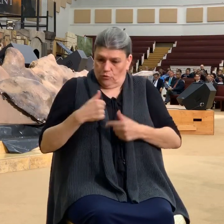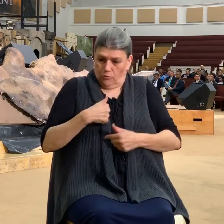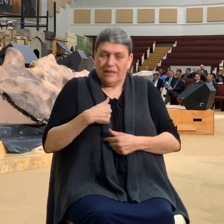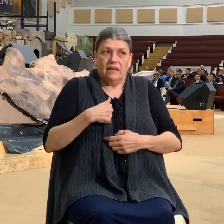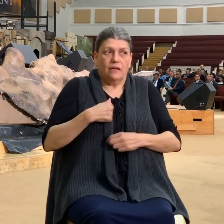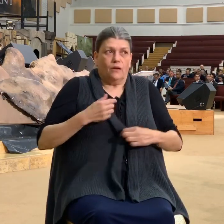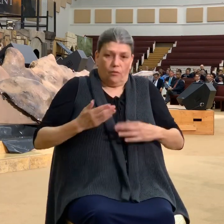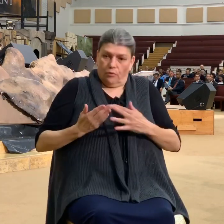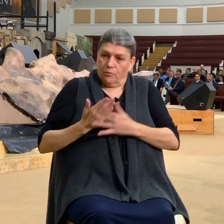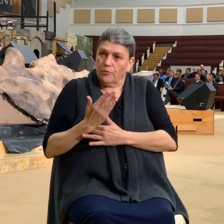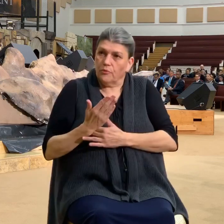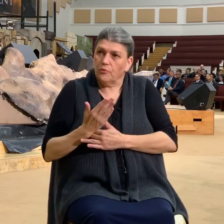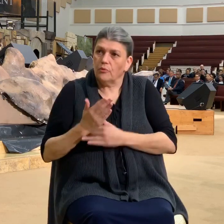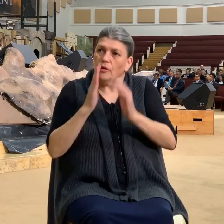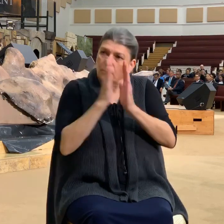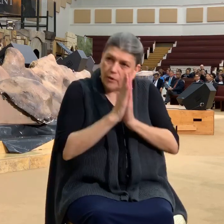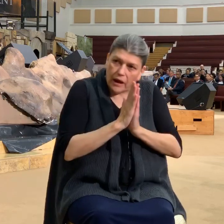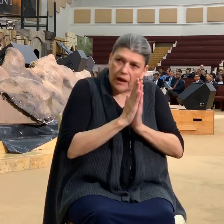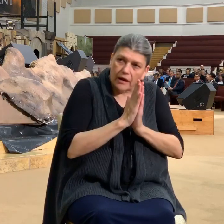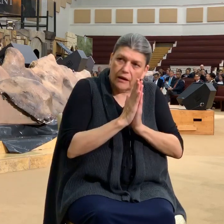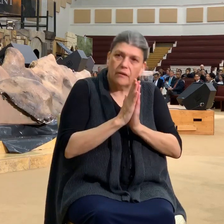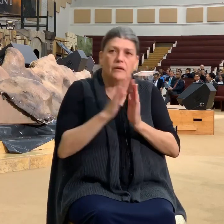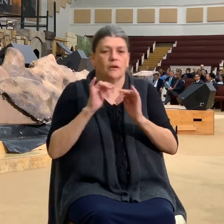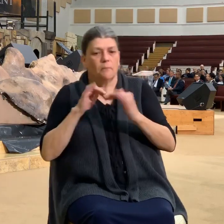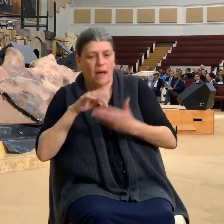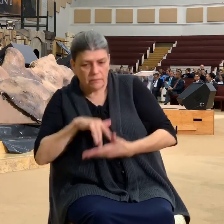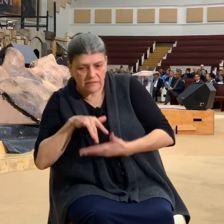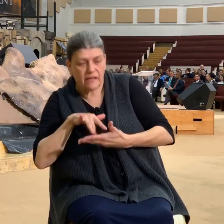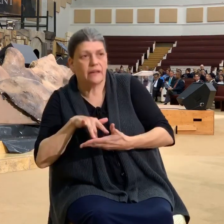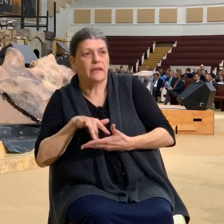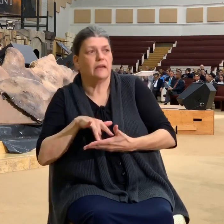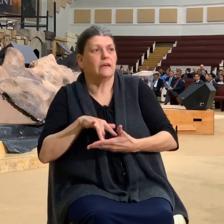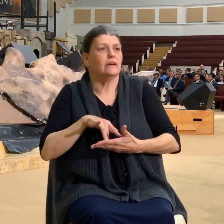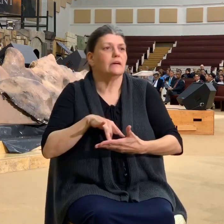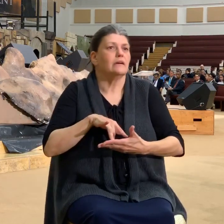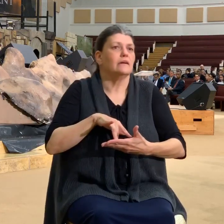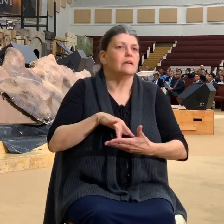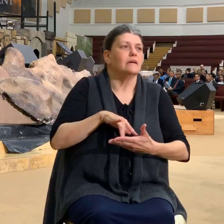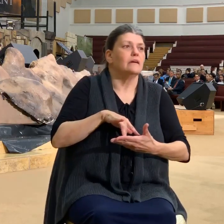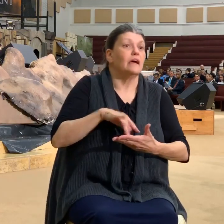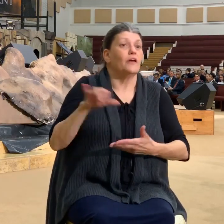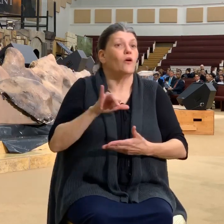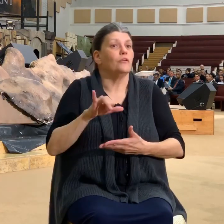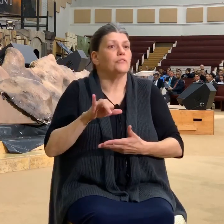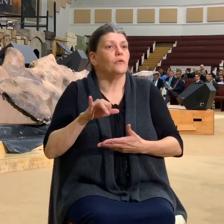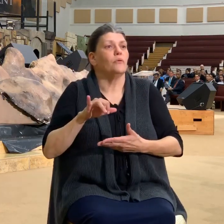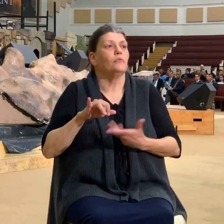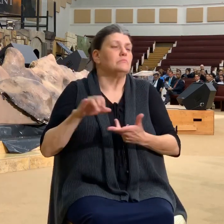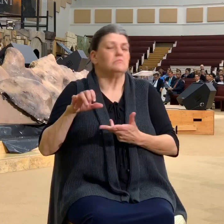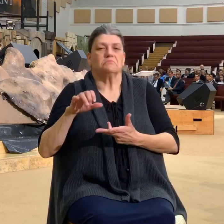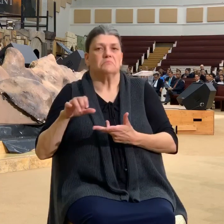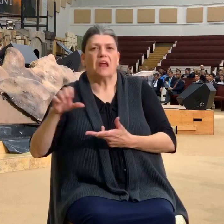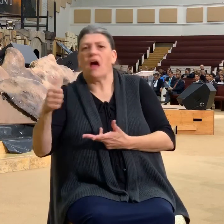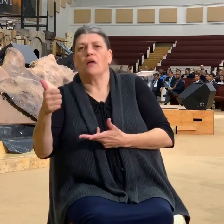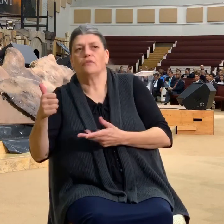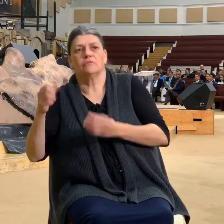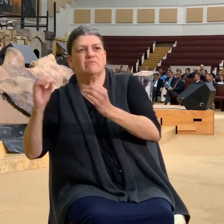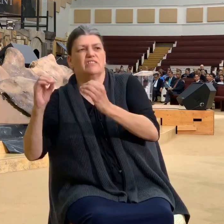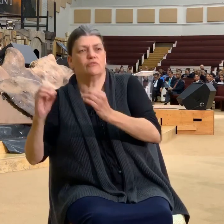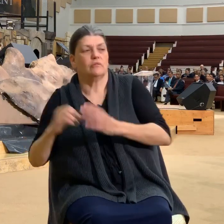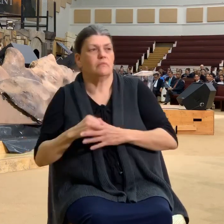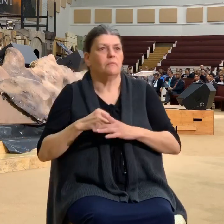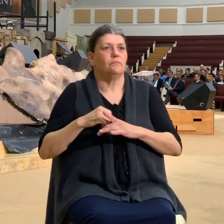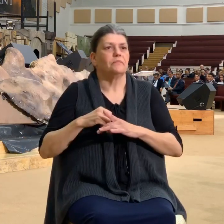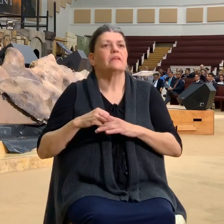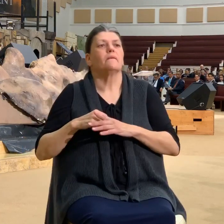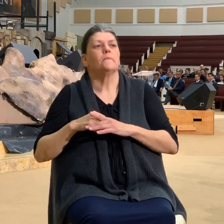through also not only prayer, Bible study, but also some books that somebody helped me to buy with regards to doctrine. Long story